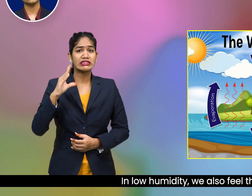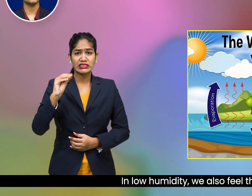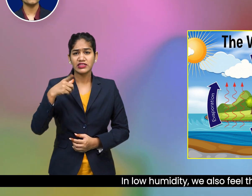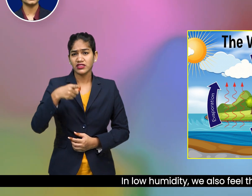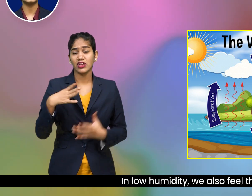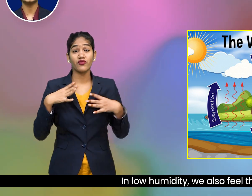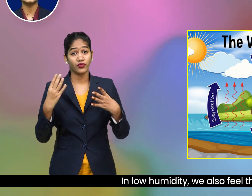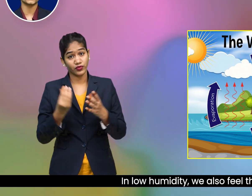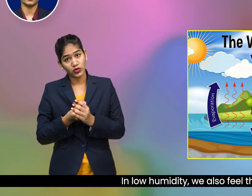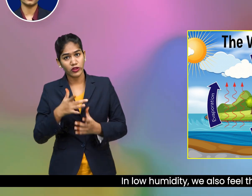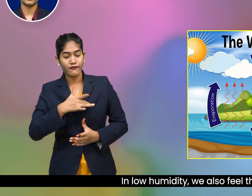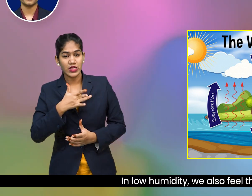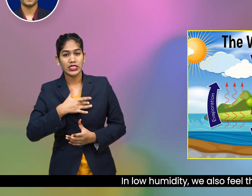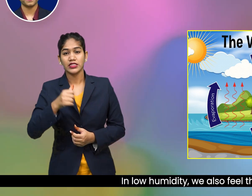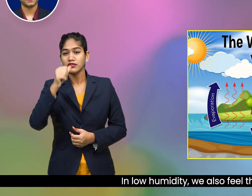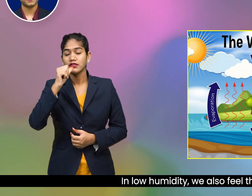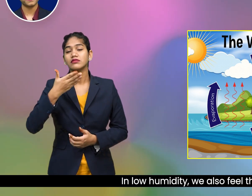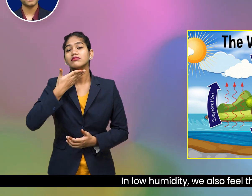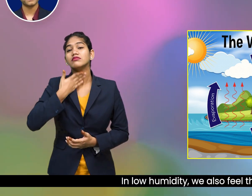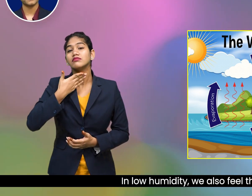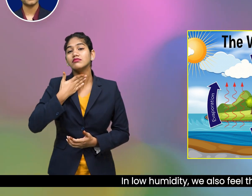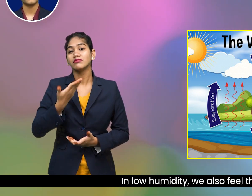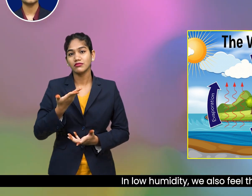we also feel thirstier.